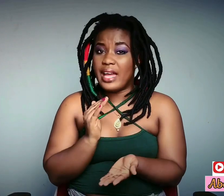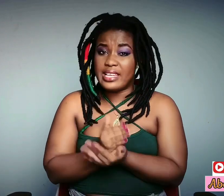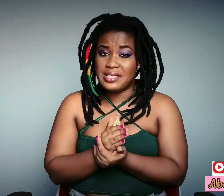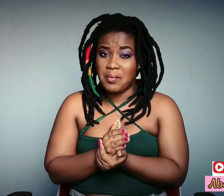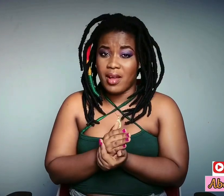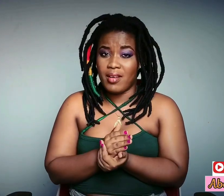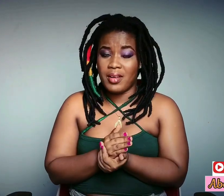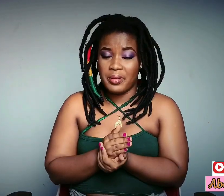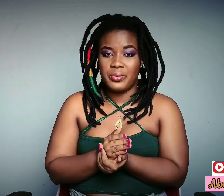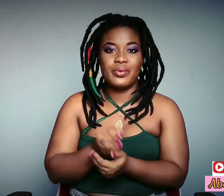bit me in tema.